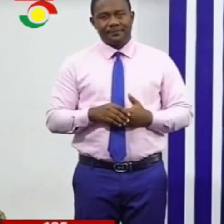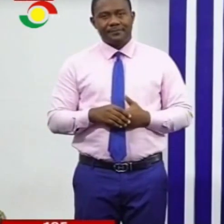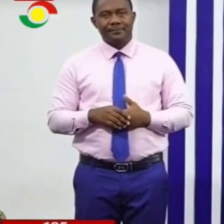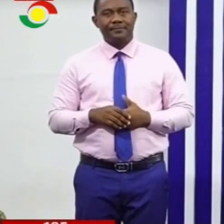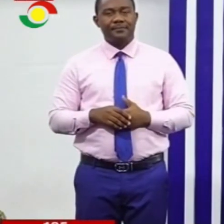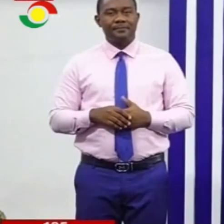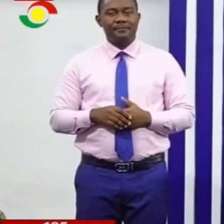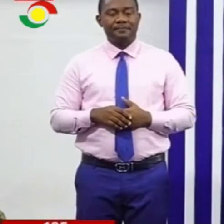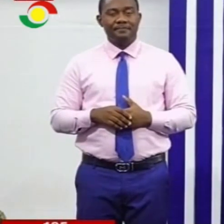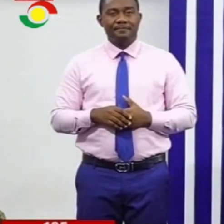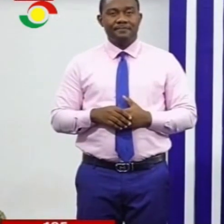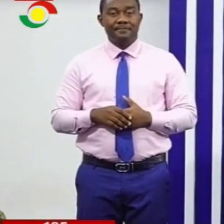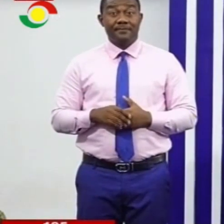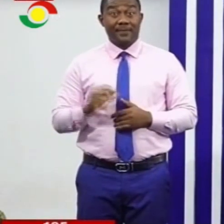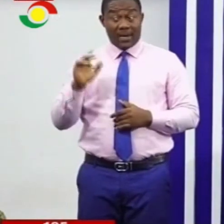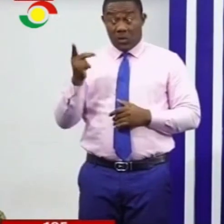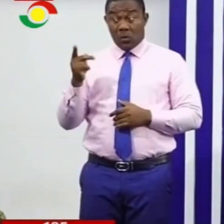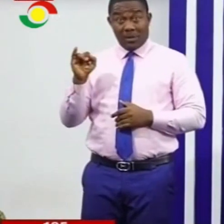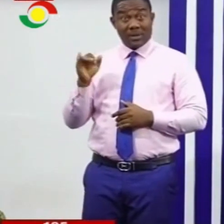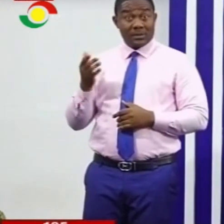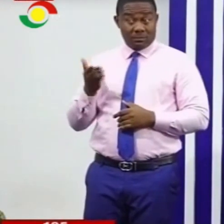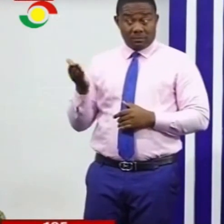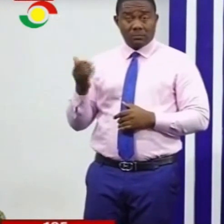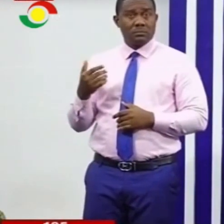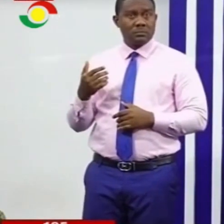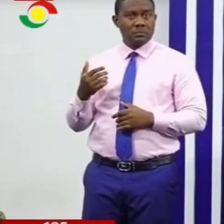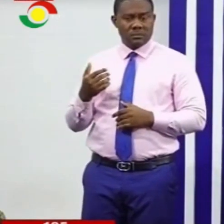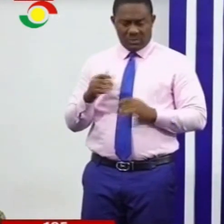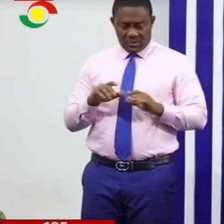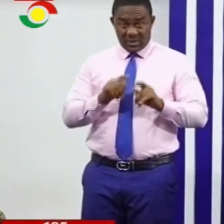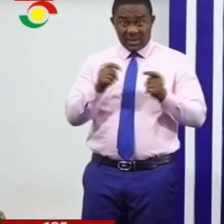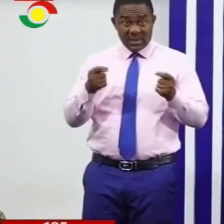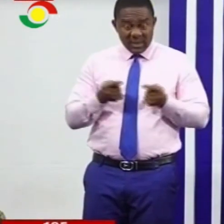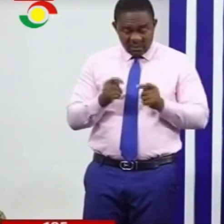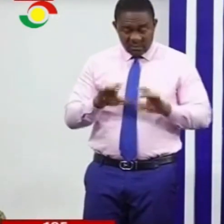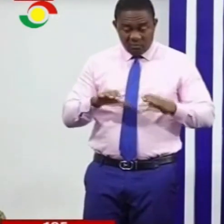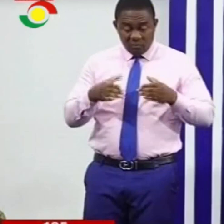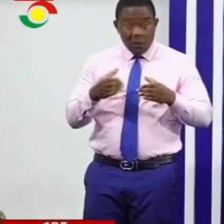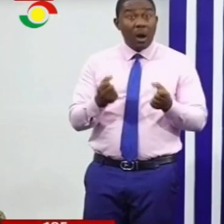In Kumasi, we have deployed 40 teams.